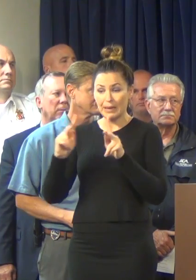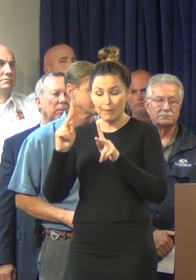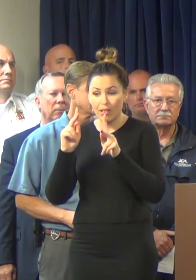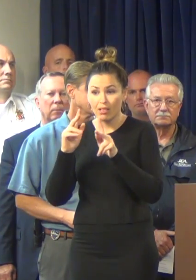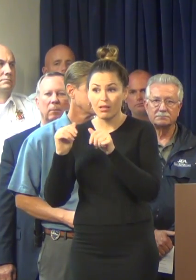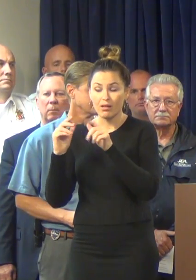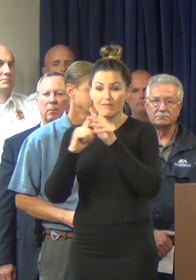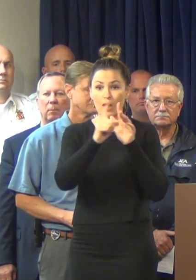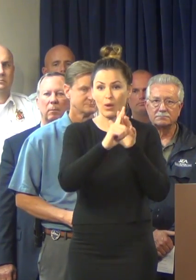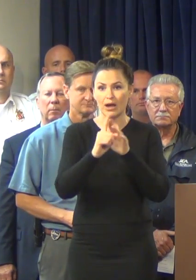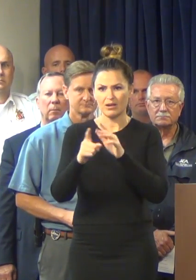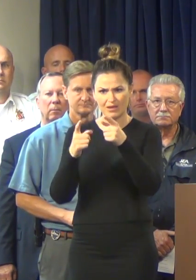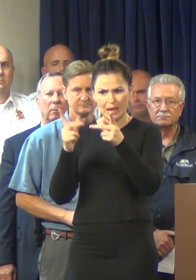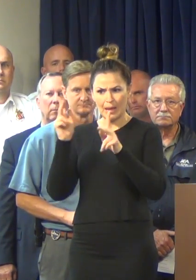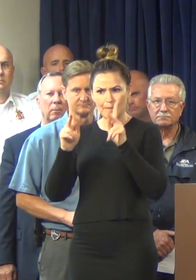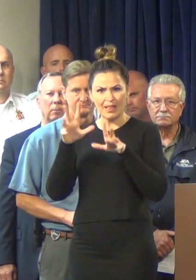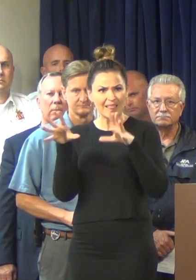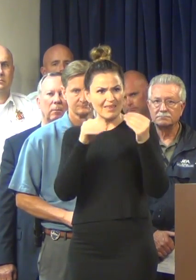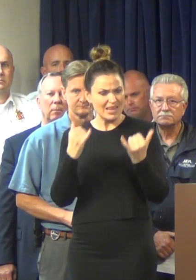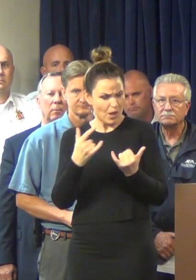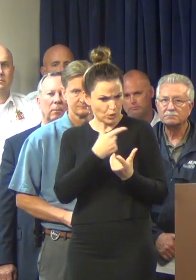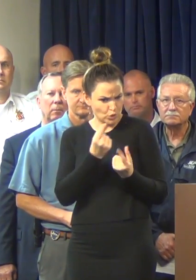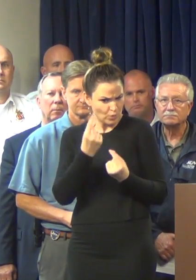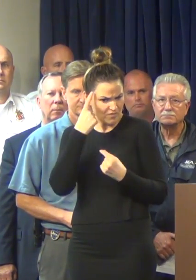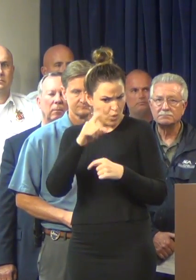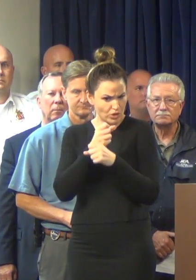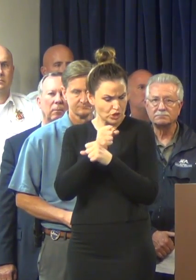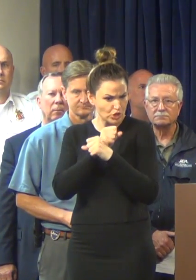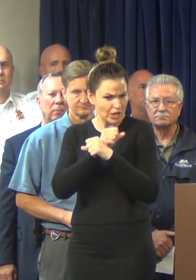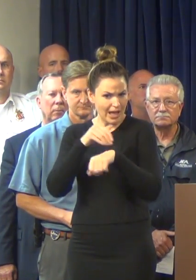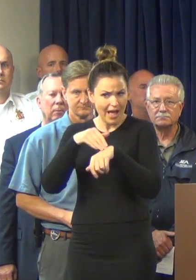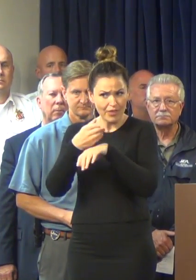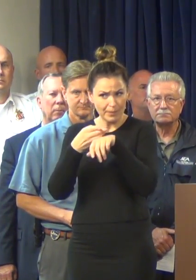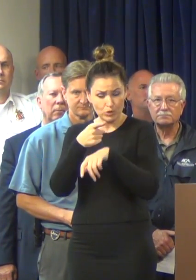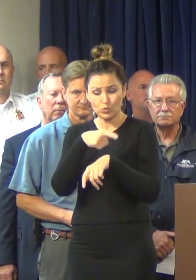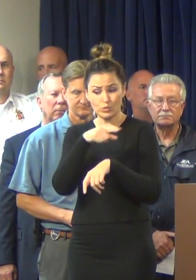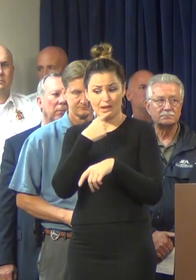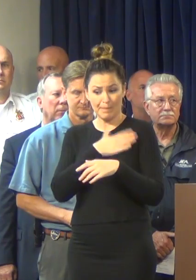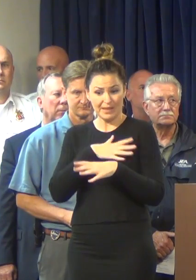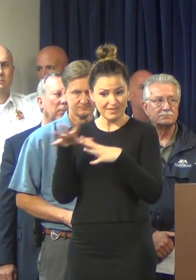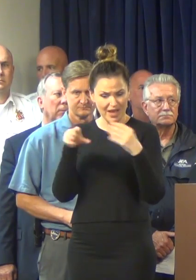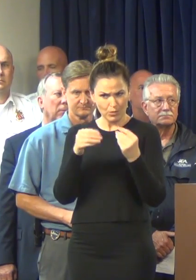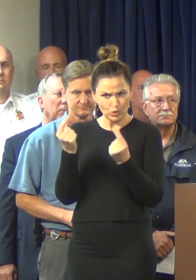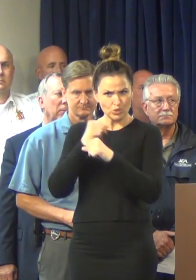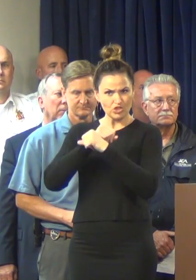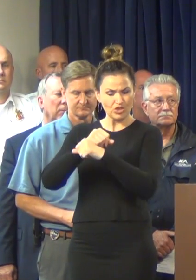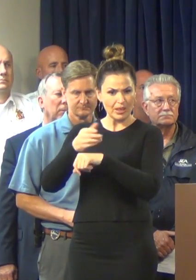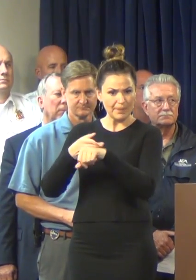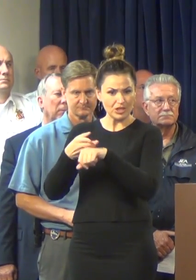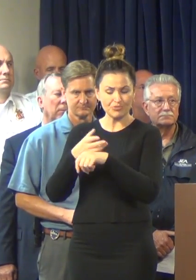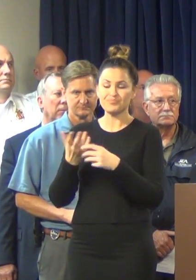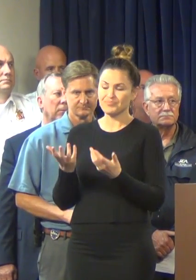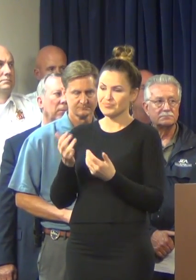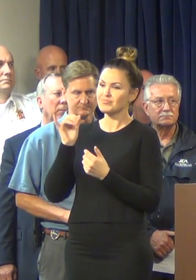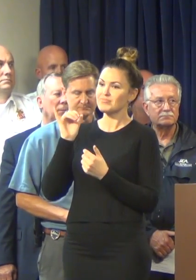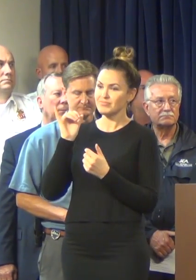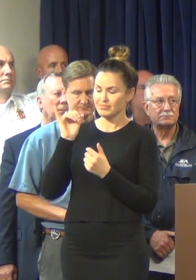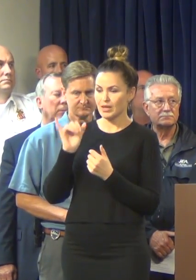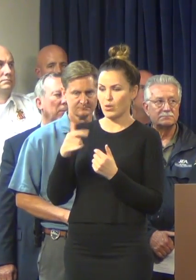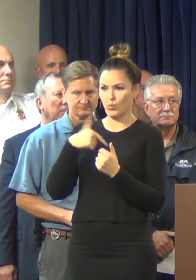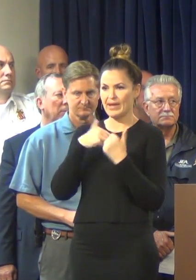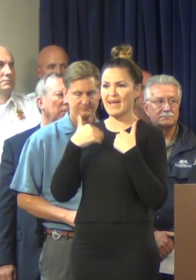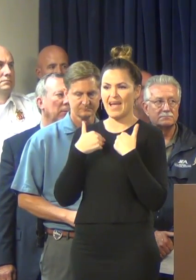start talking about opening up People different. leaving now, what are you doing for security at the beaches since you've asked them to Right. evacuate? So that's part of our equation as well. So we